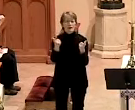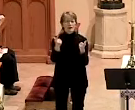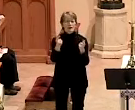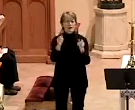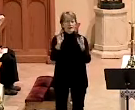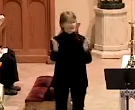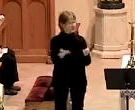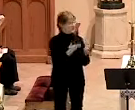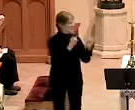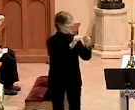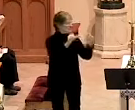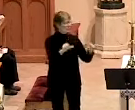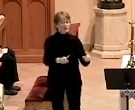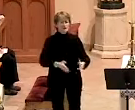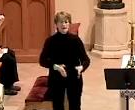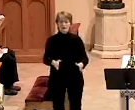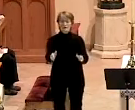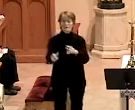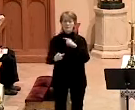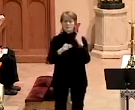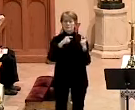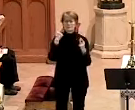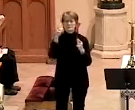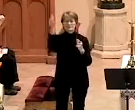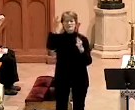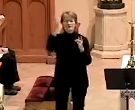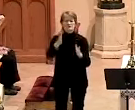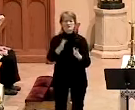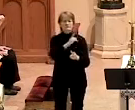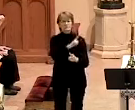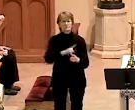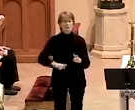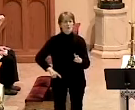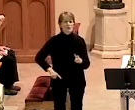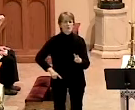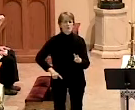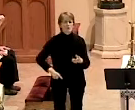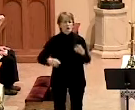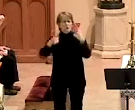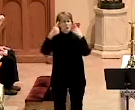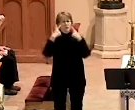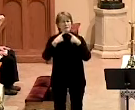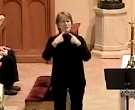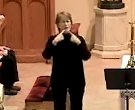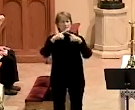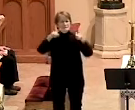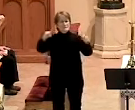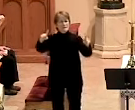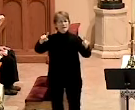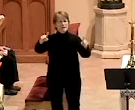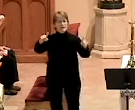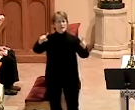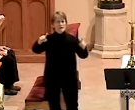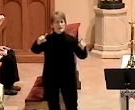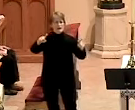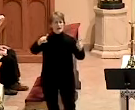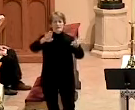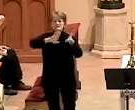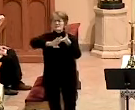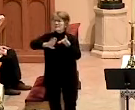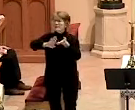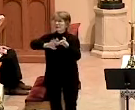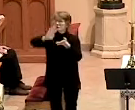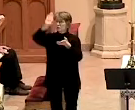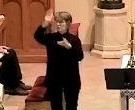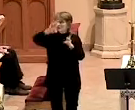the altar, let the priests, the ministers of the Lord, weep and say, spare, O Lord, your people,